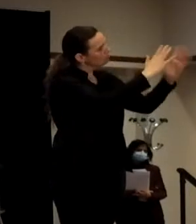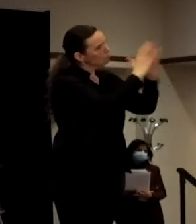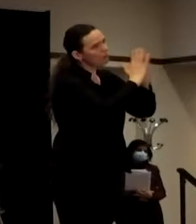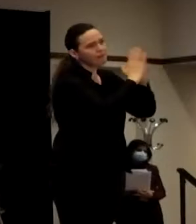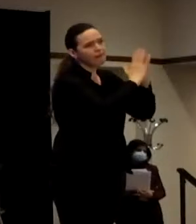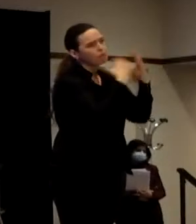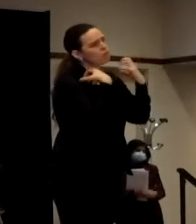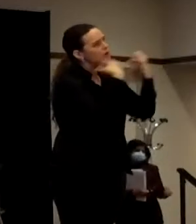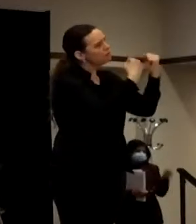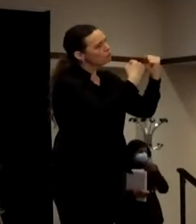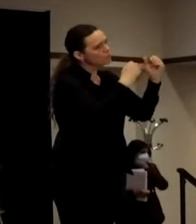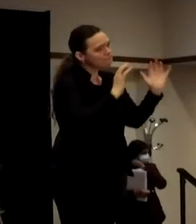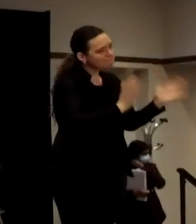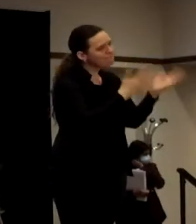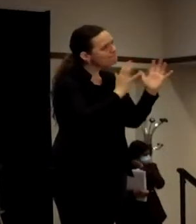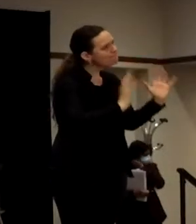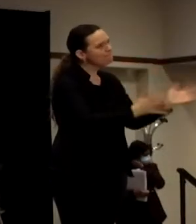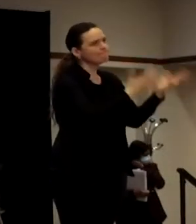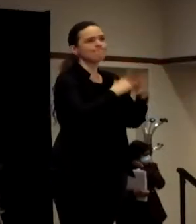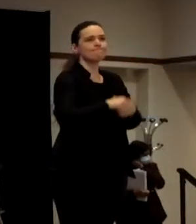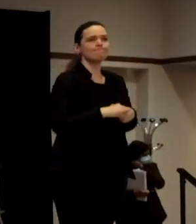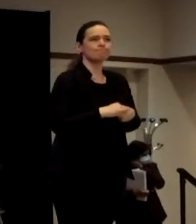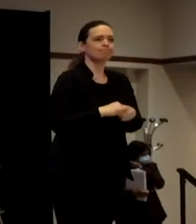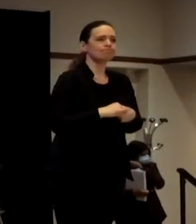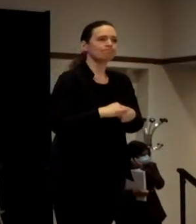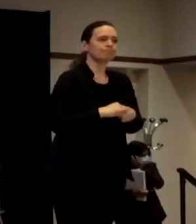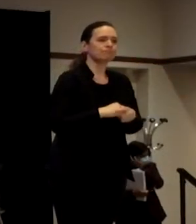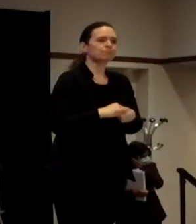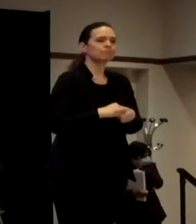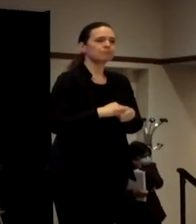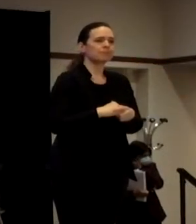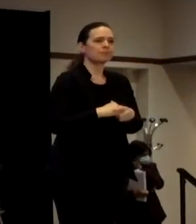those 51 residents in your thoughts and prayers.